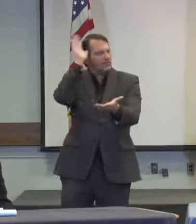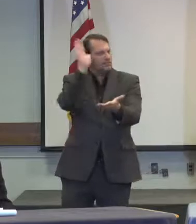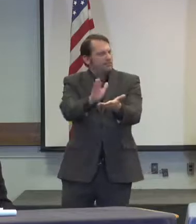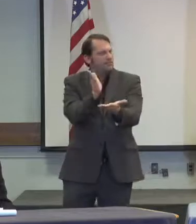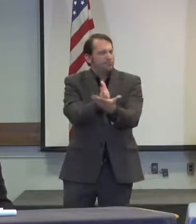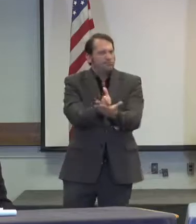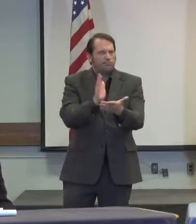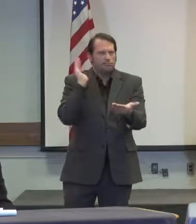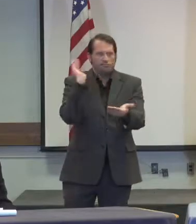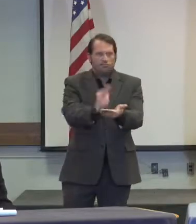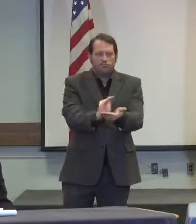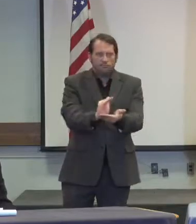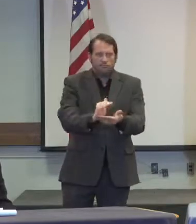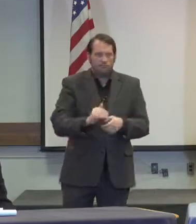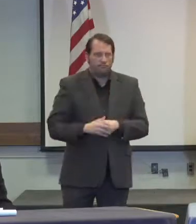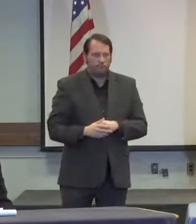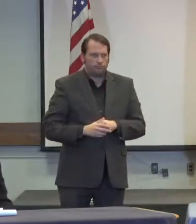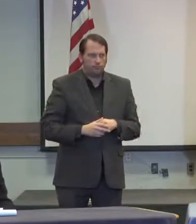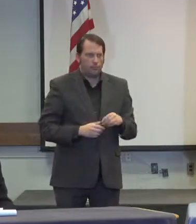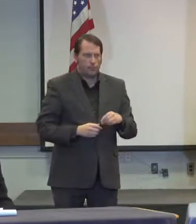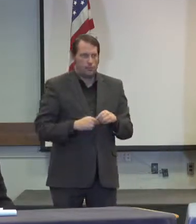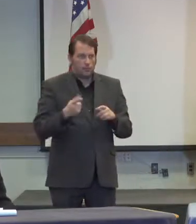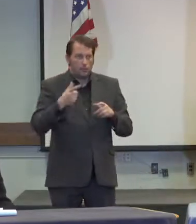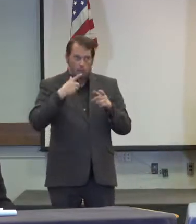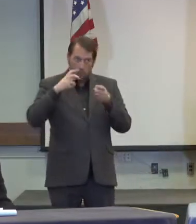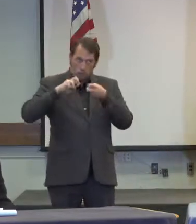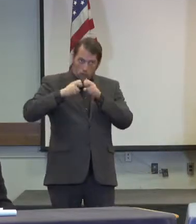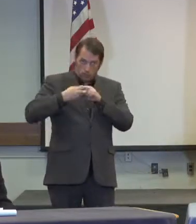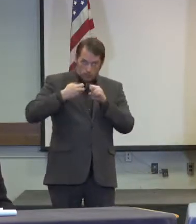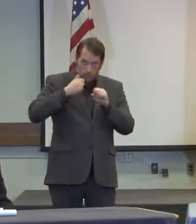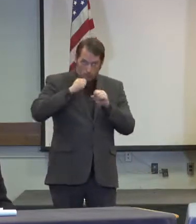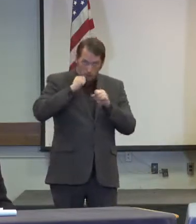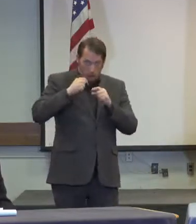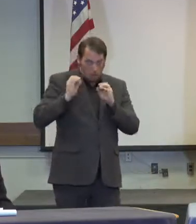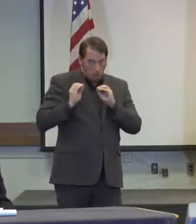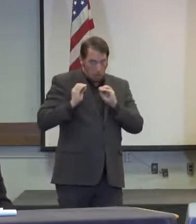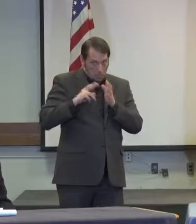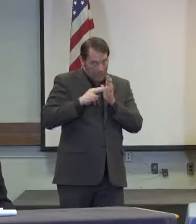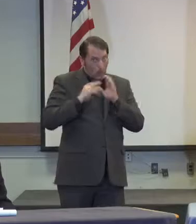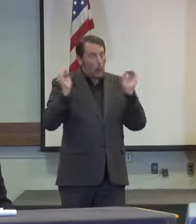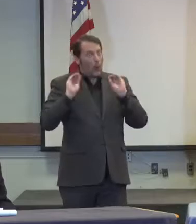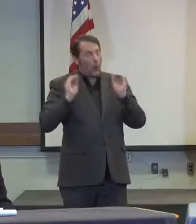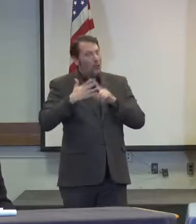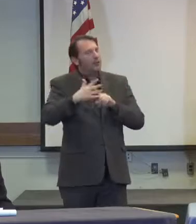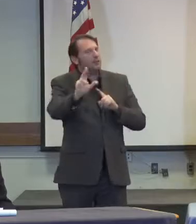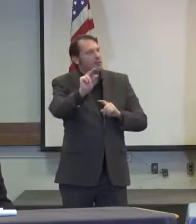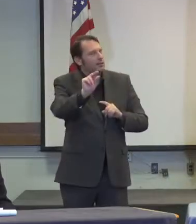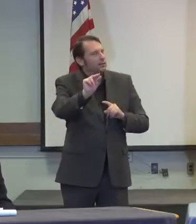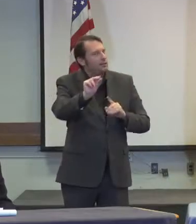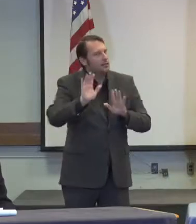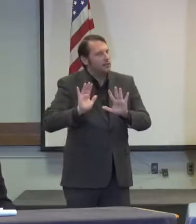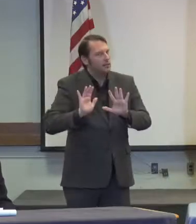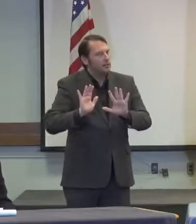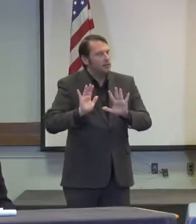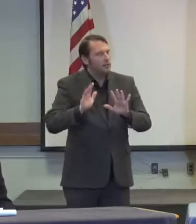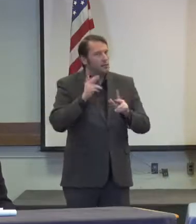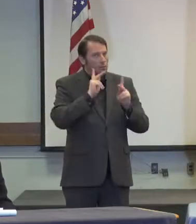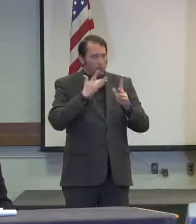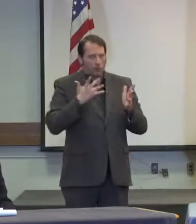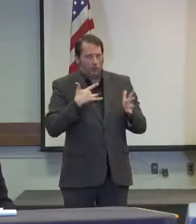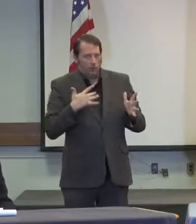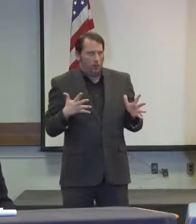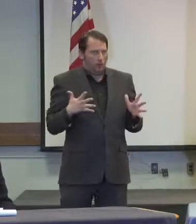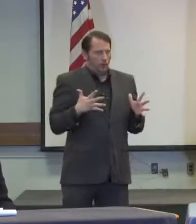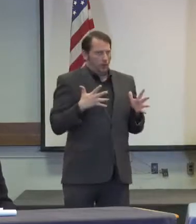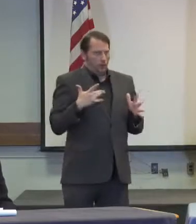not happening, because we know a lot of times people are uncomfortable reporting things, and some communities are more uncomfortable reporting things than